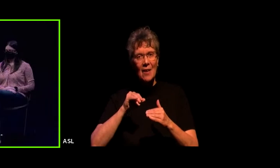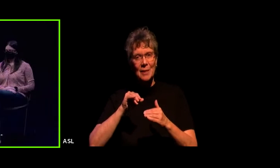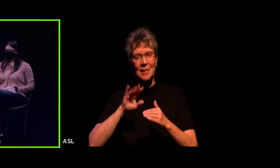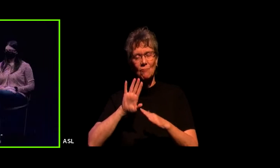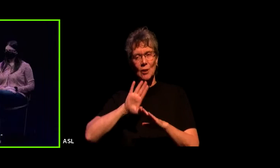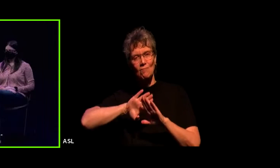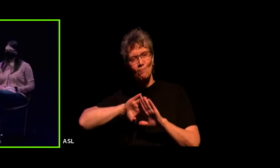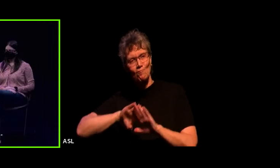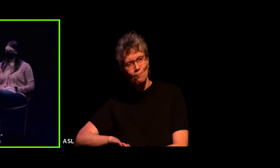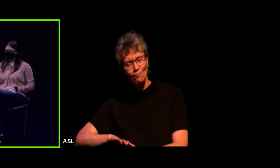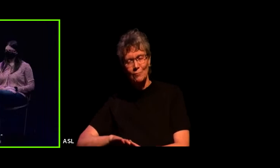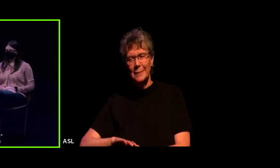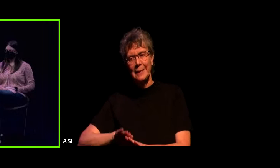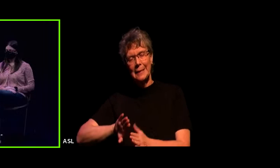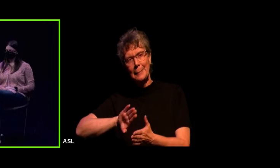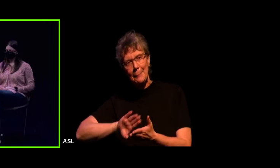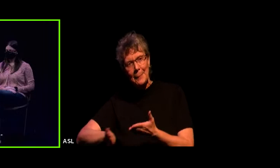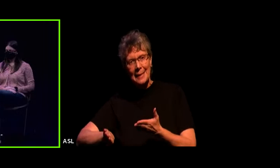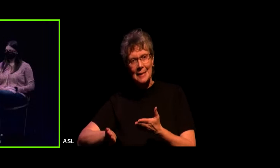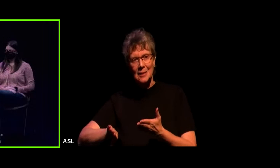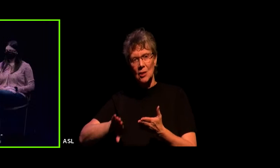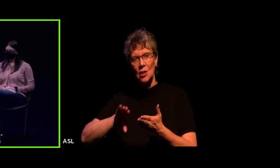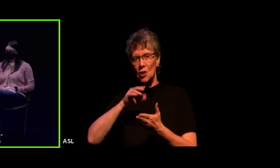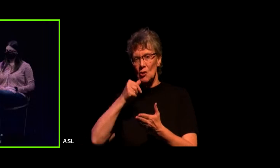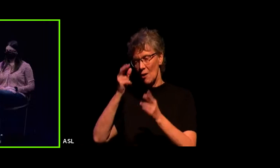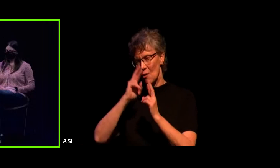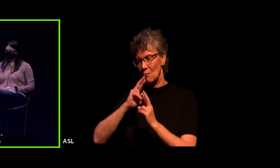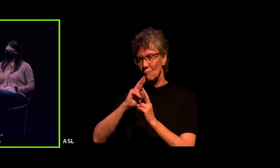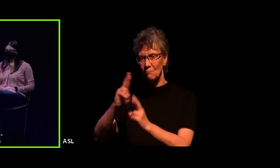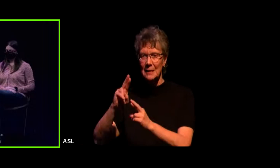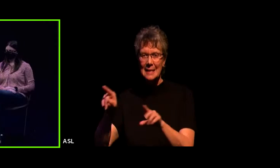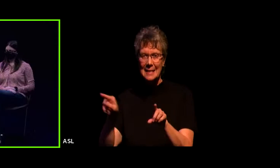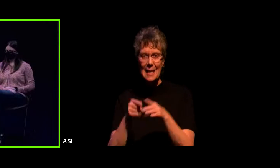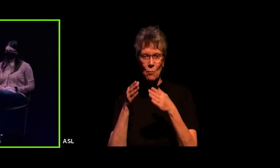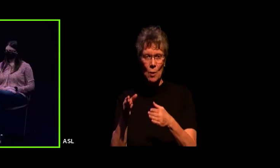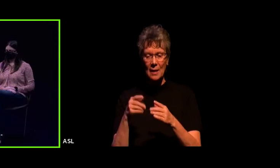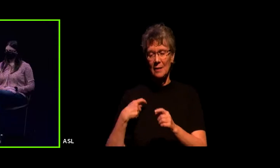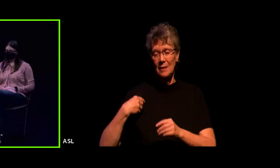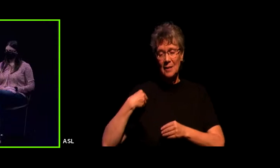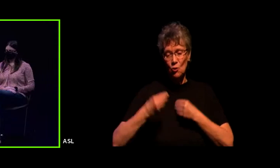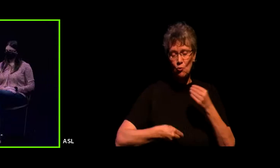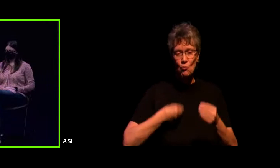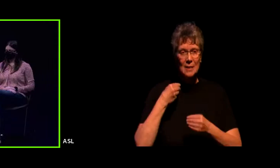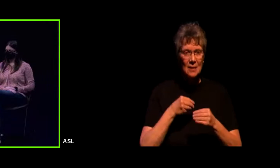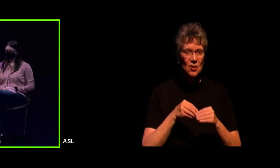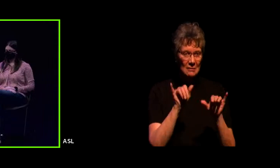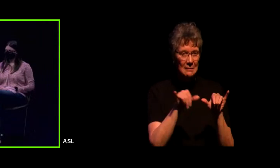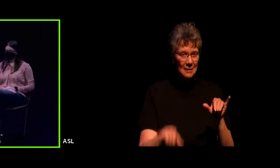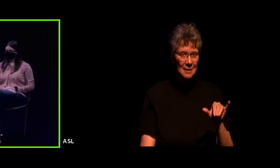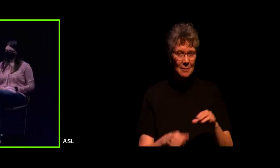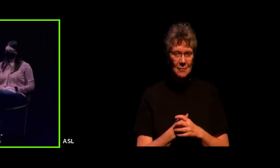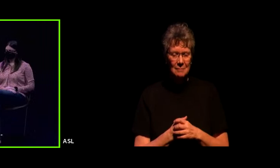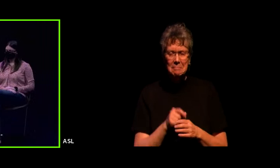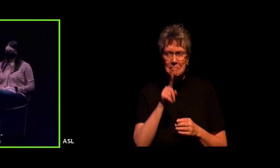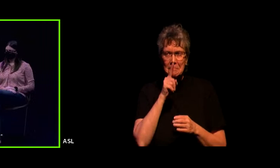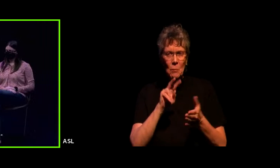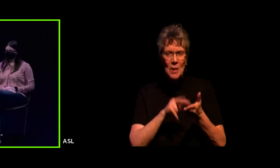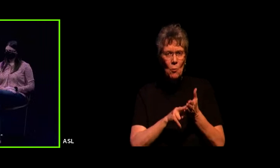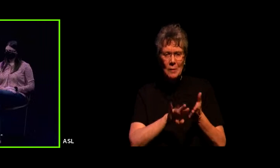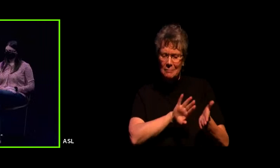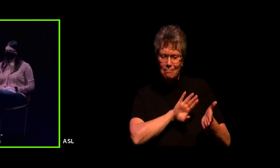given validity. So we are asking for a radical change, but not an erasure of existing knowledge systems, but a shift in the way